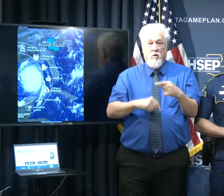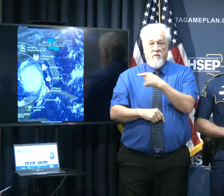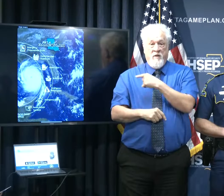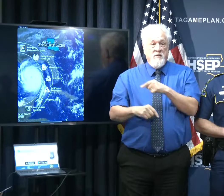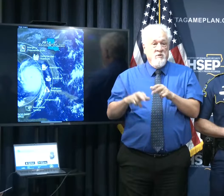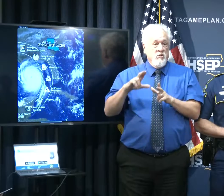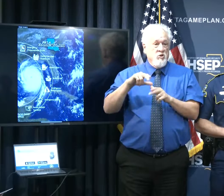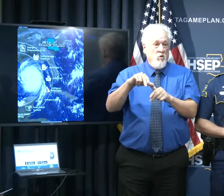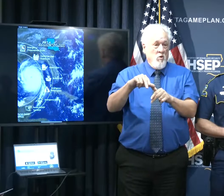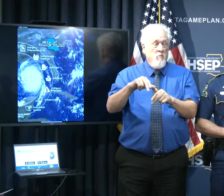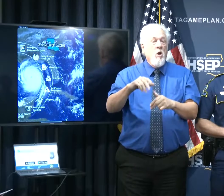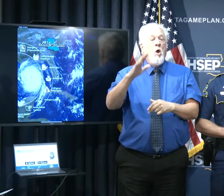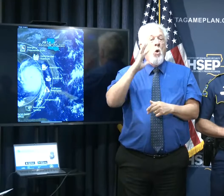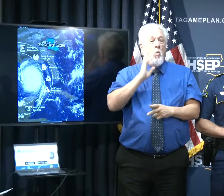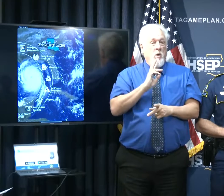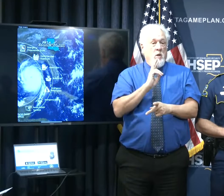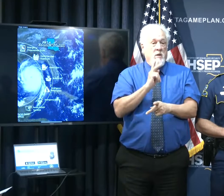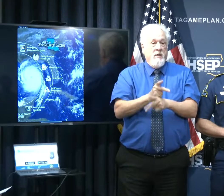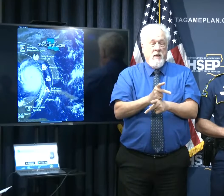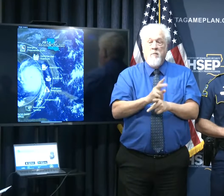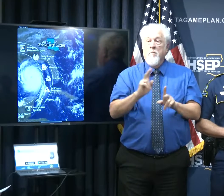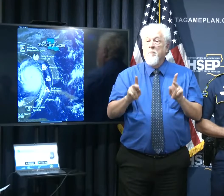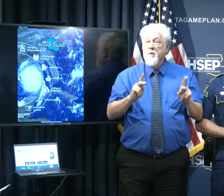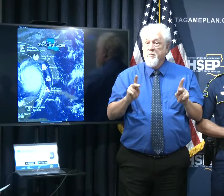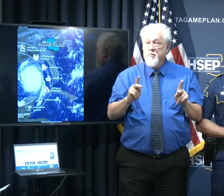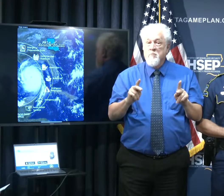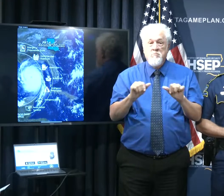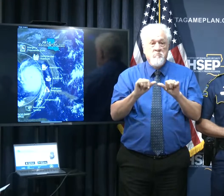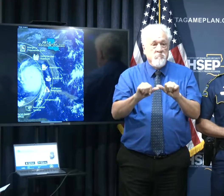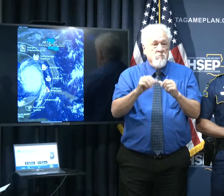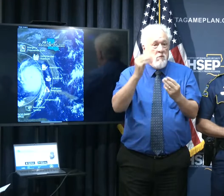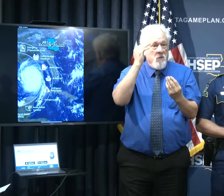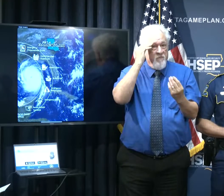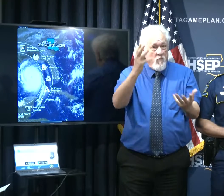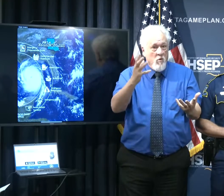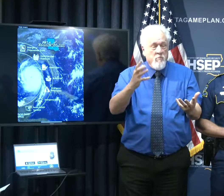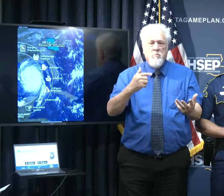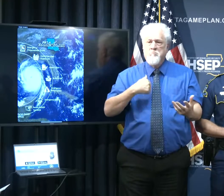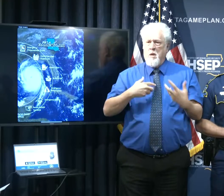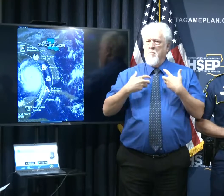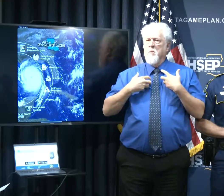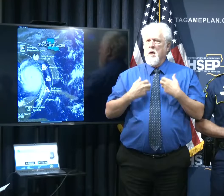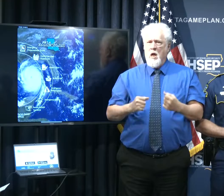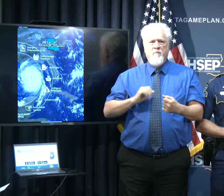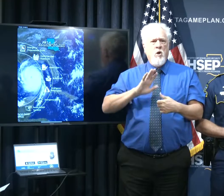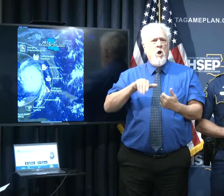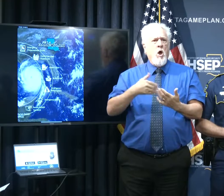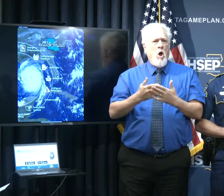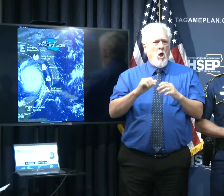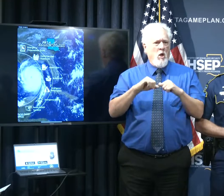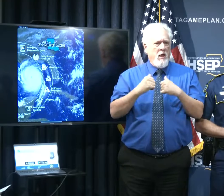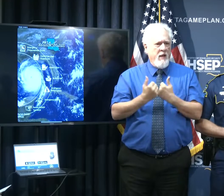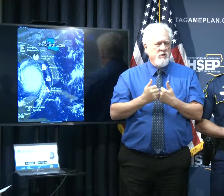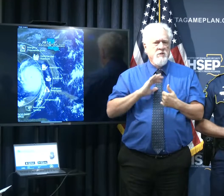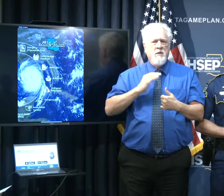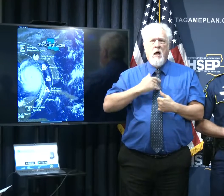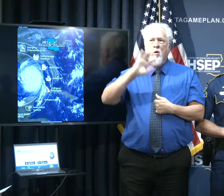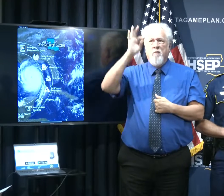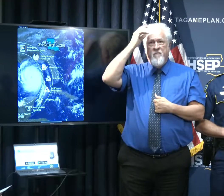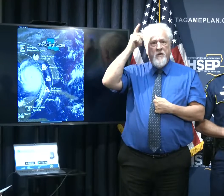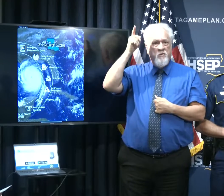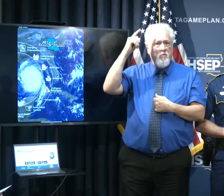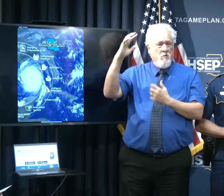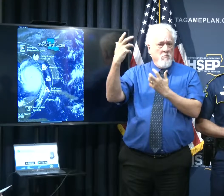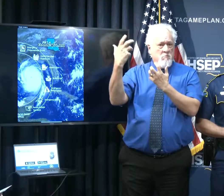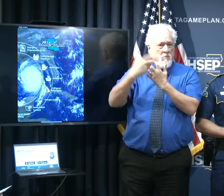storm. We will keep our citizens informed. Again, I'm confident that all of our agencies and our federal partners seem